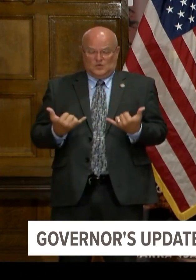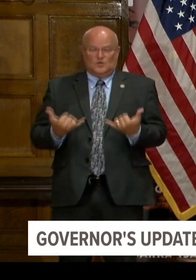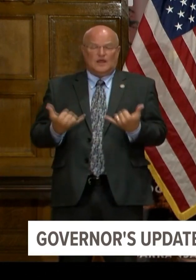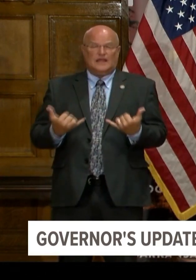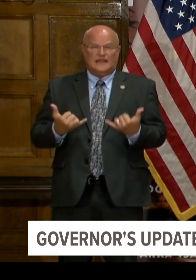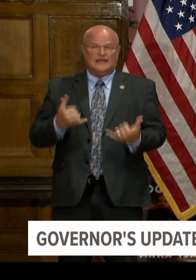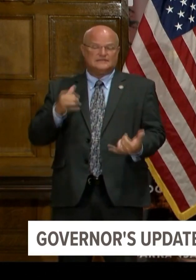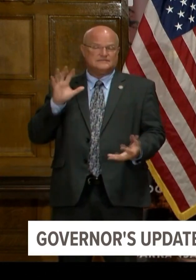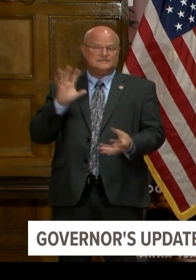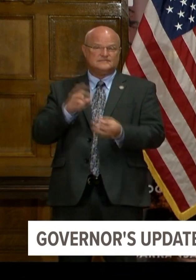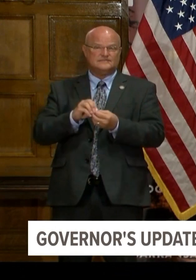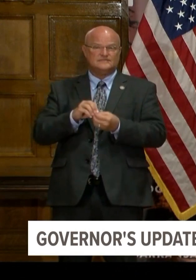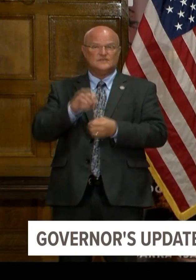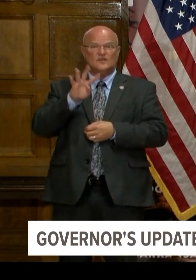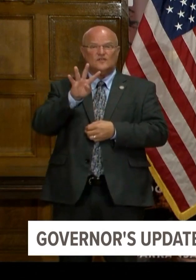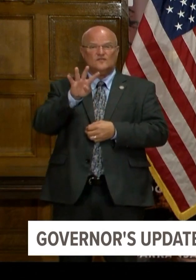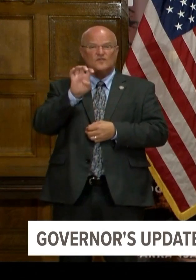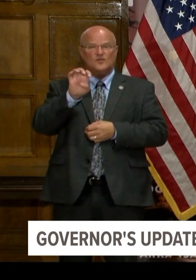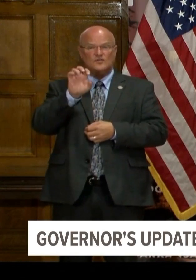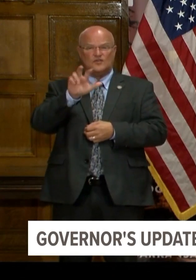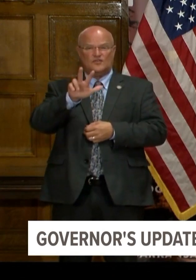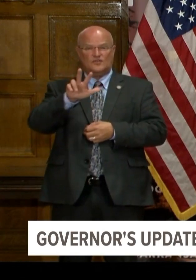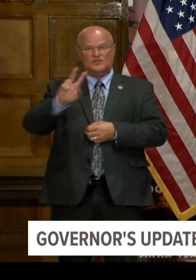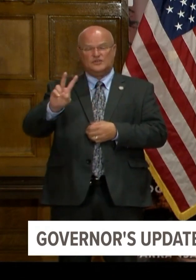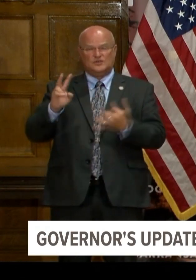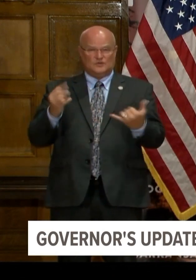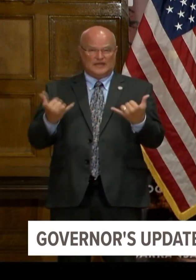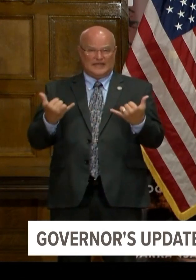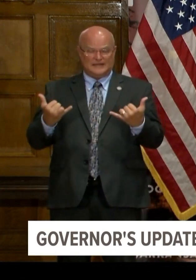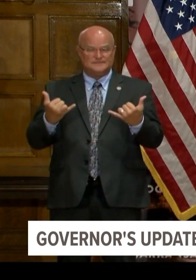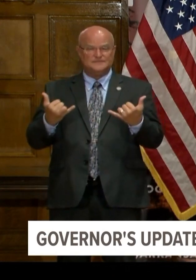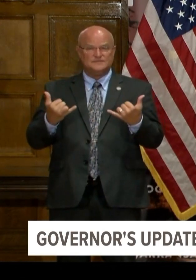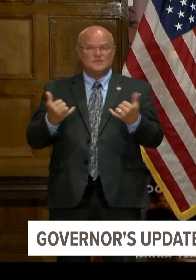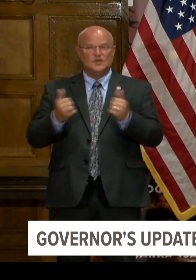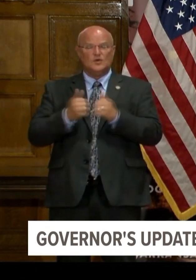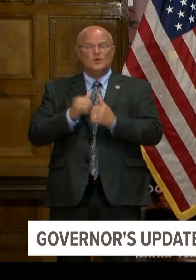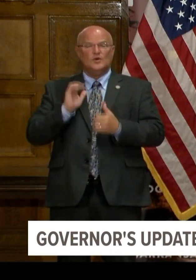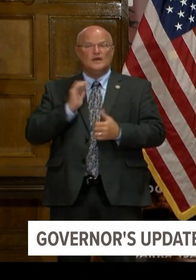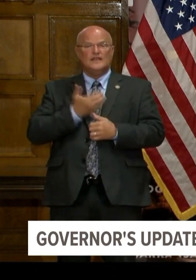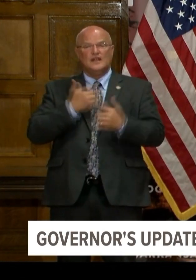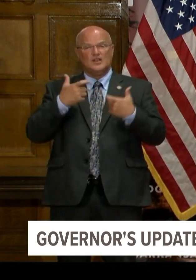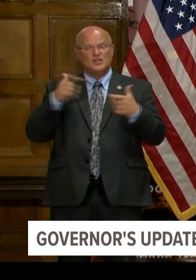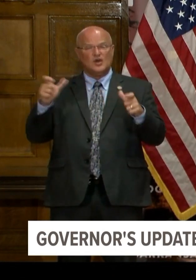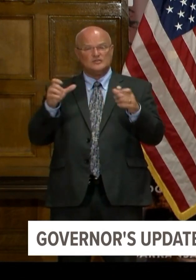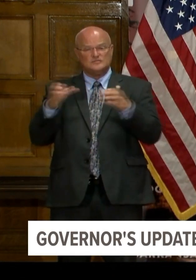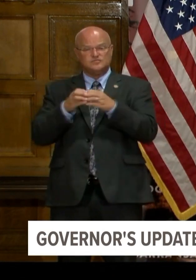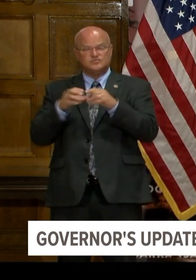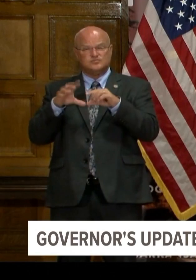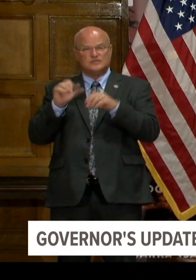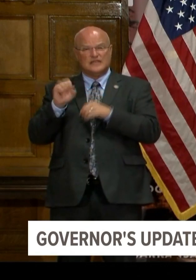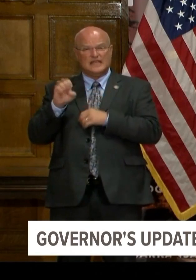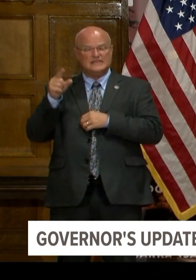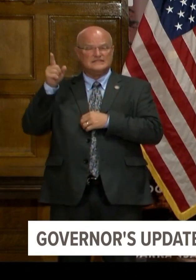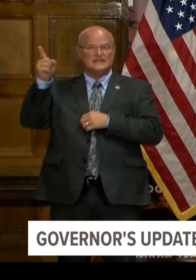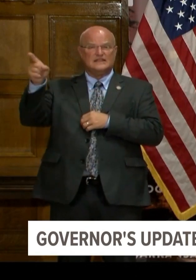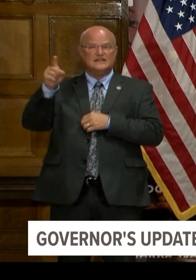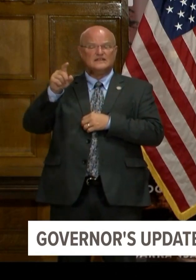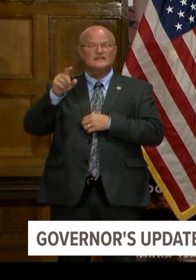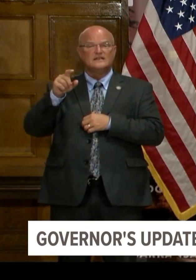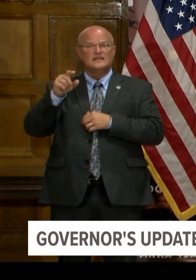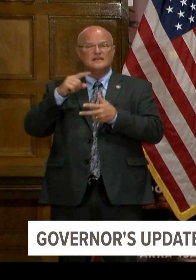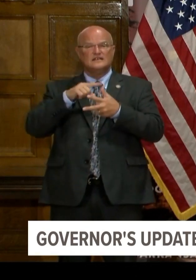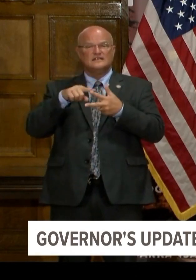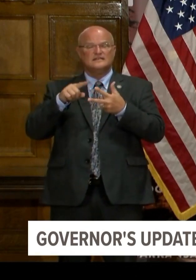case count is 432, with our largest cluster of cases being at the following